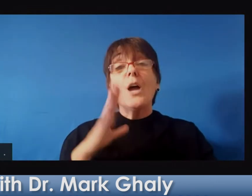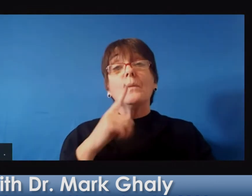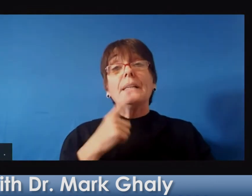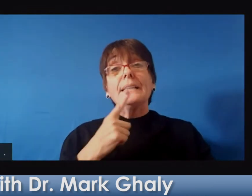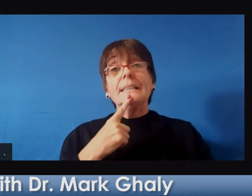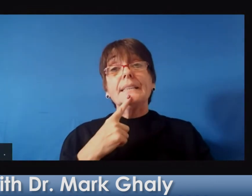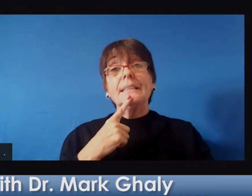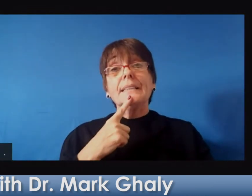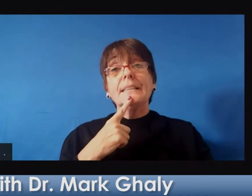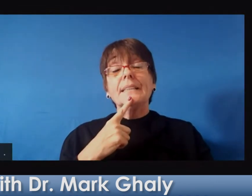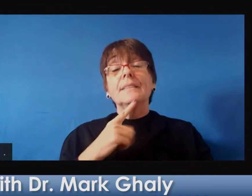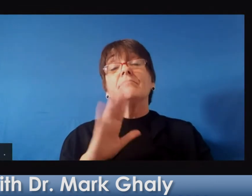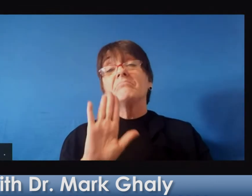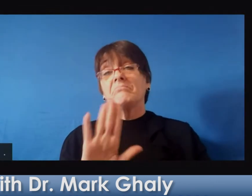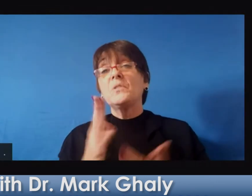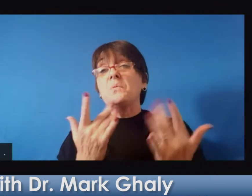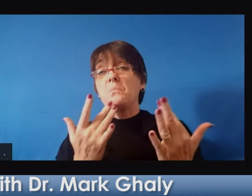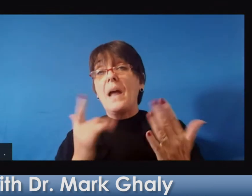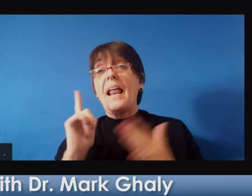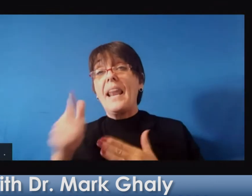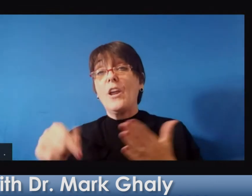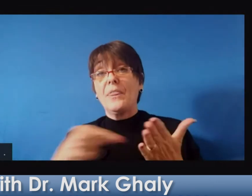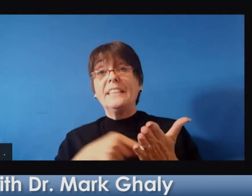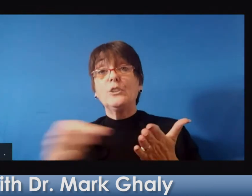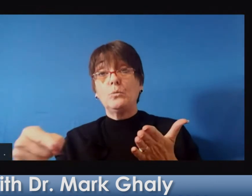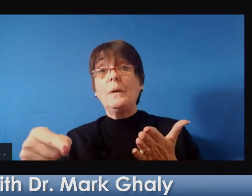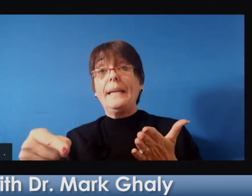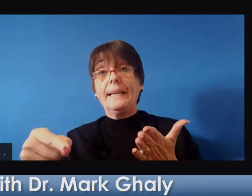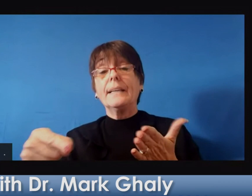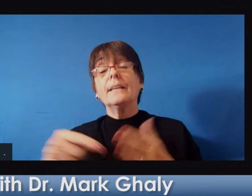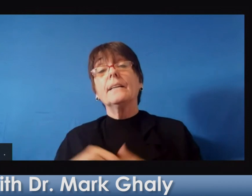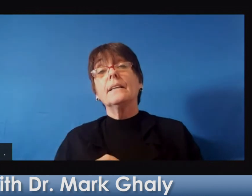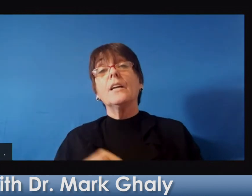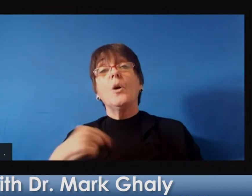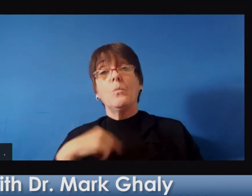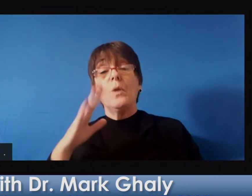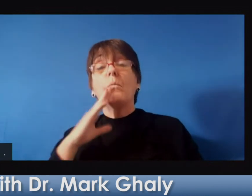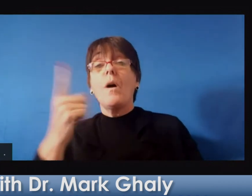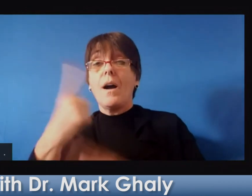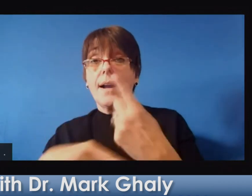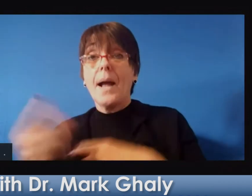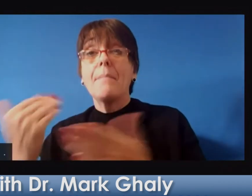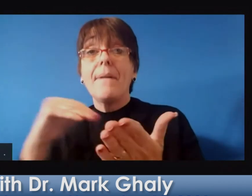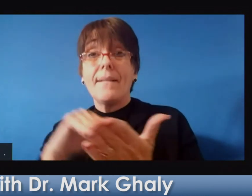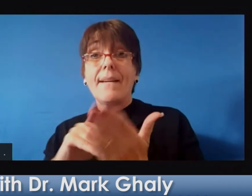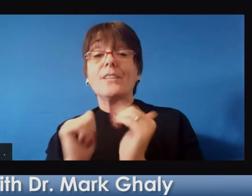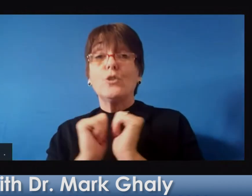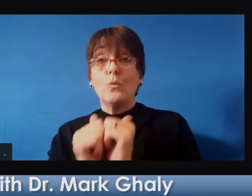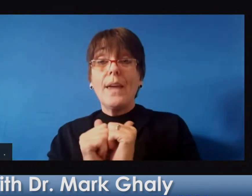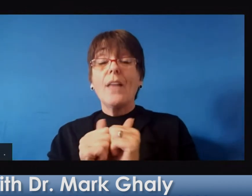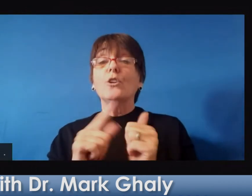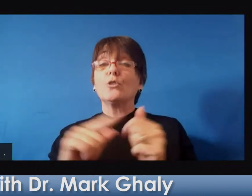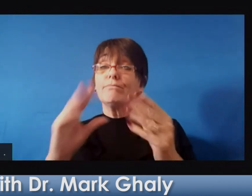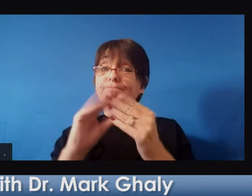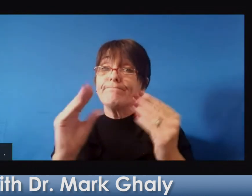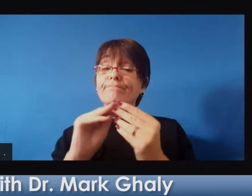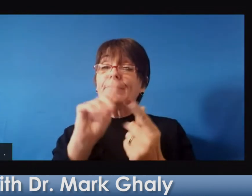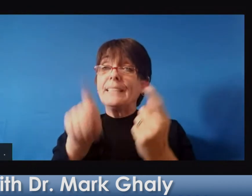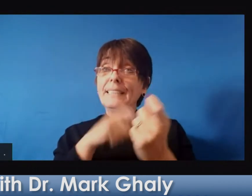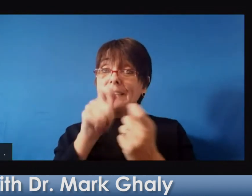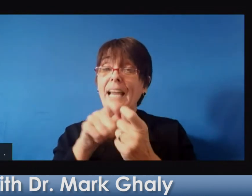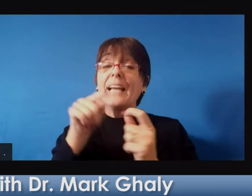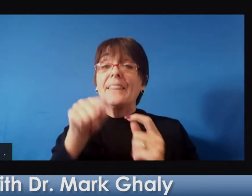stay tuned. Later this week, we'll be coming again together to talk exactly about this